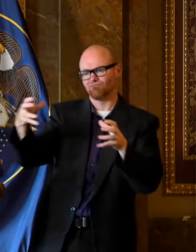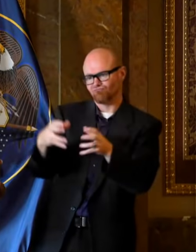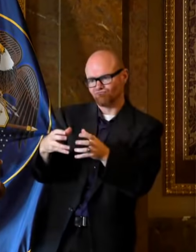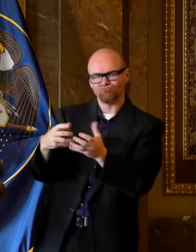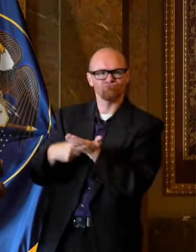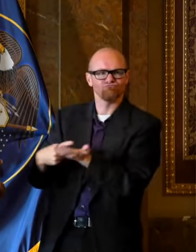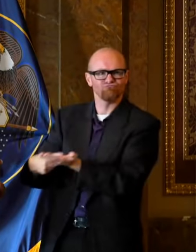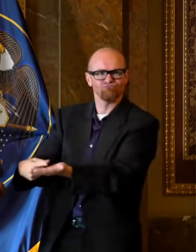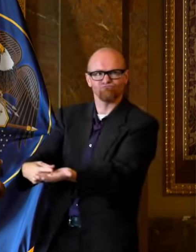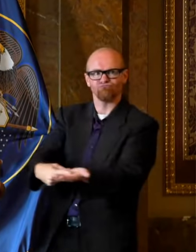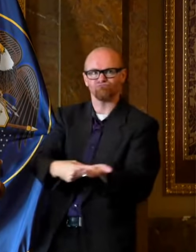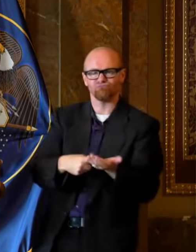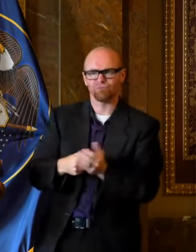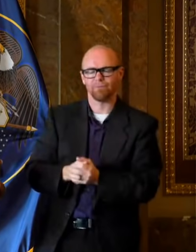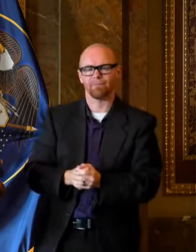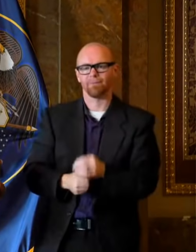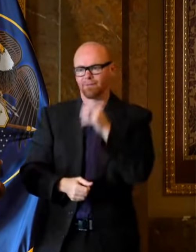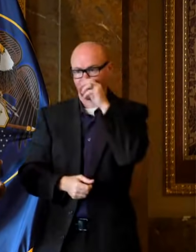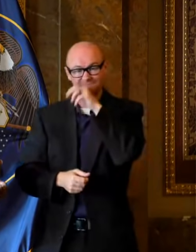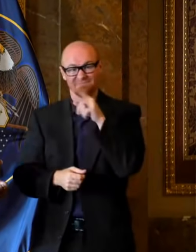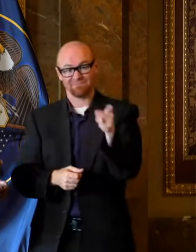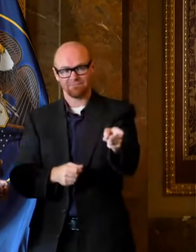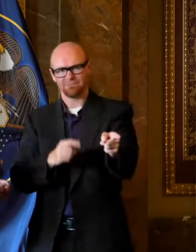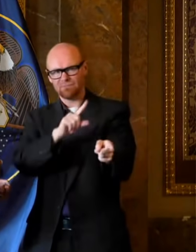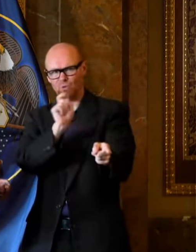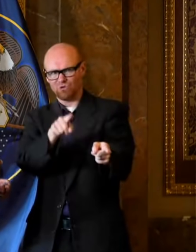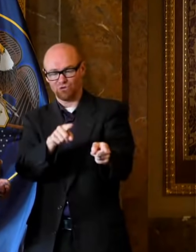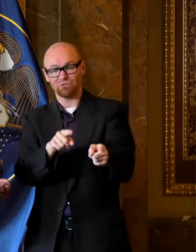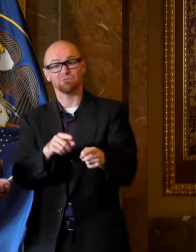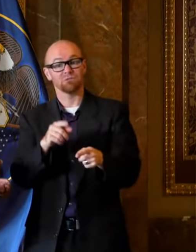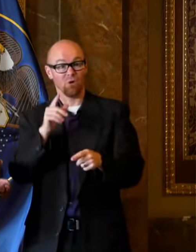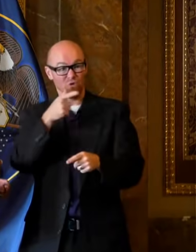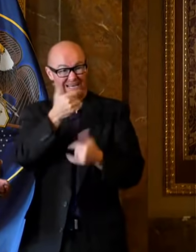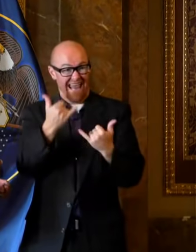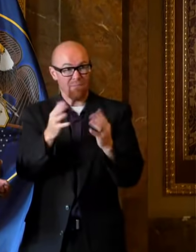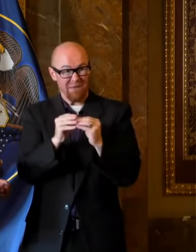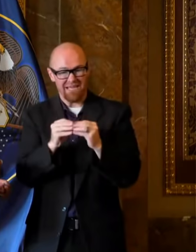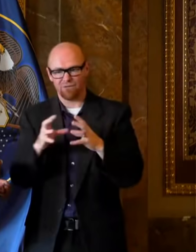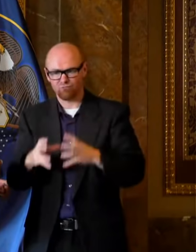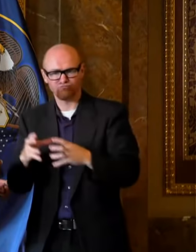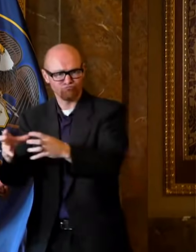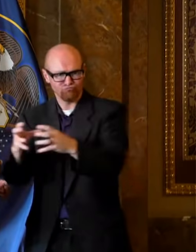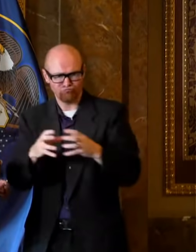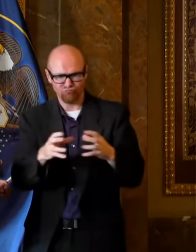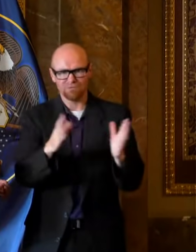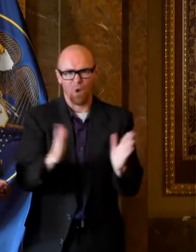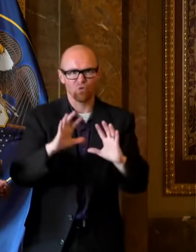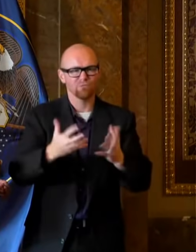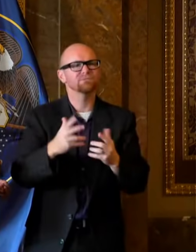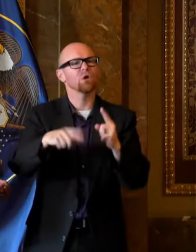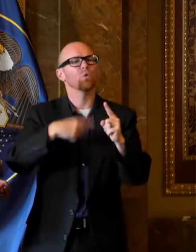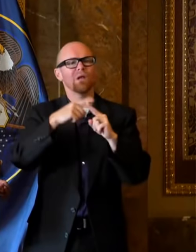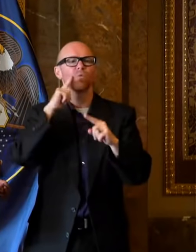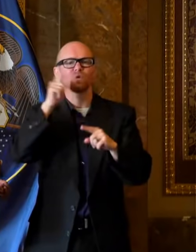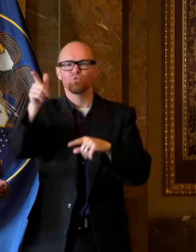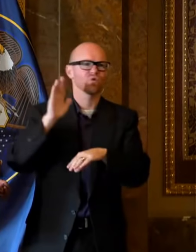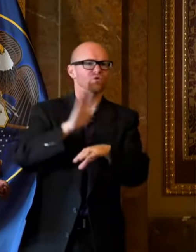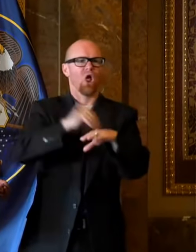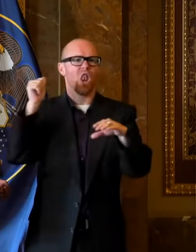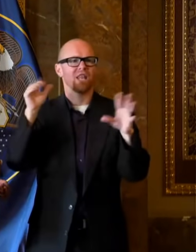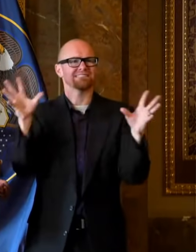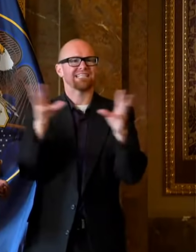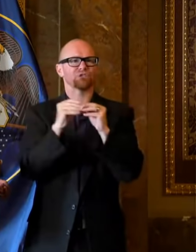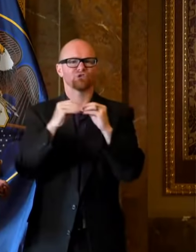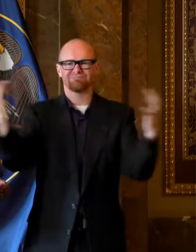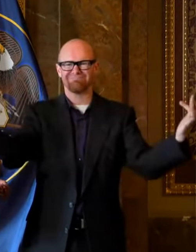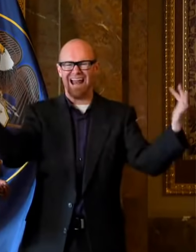meetings to? Well, so I again, I don't know if we have to have a willingness to do that.